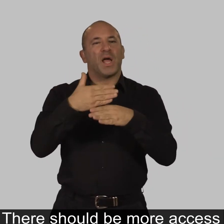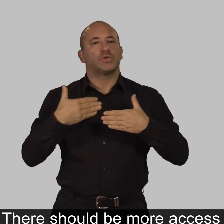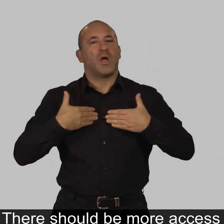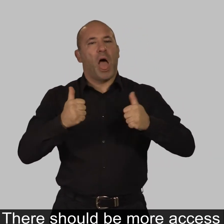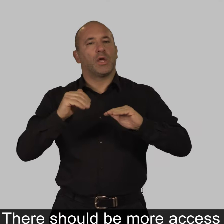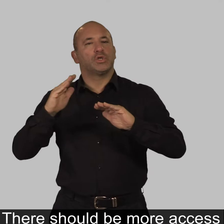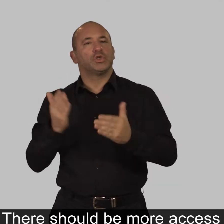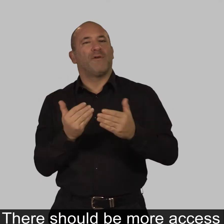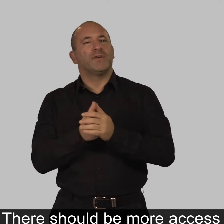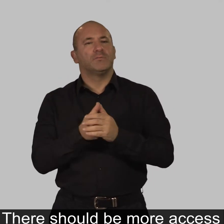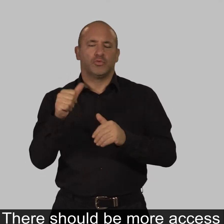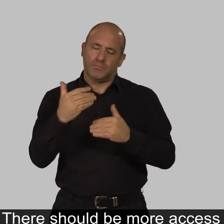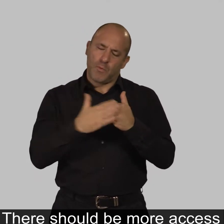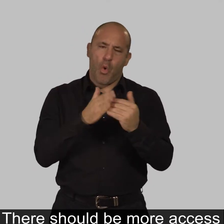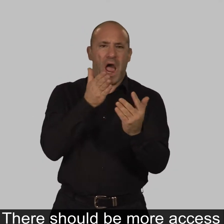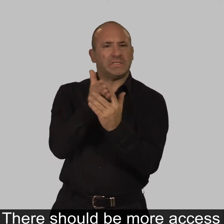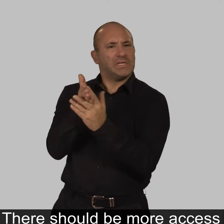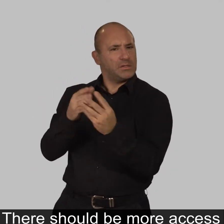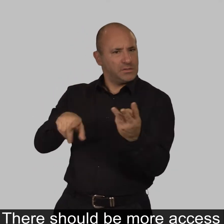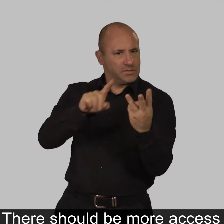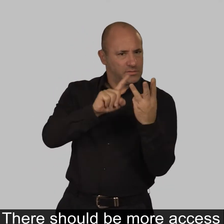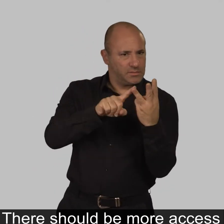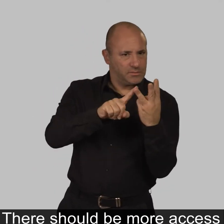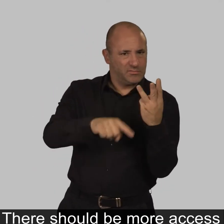There should be more access to occupational health services.